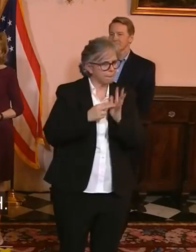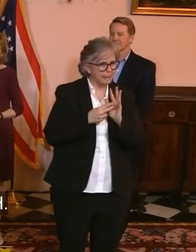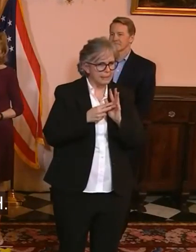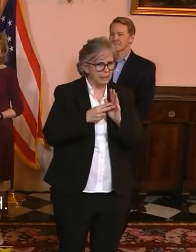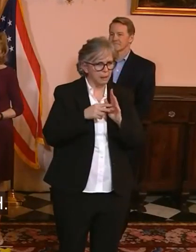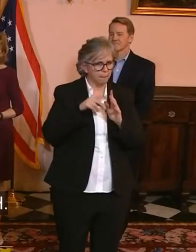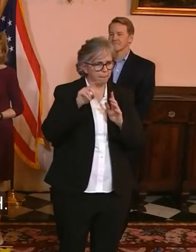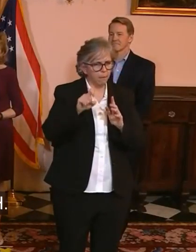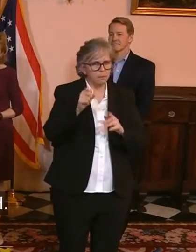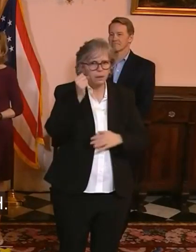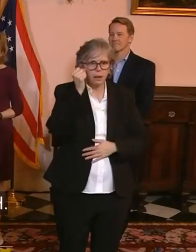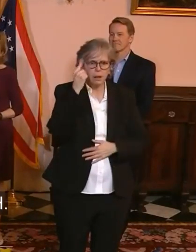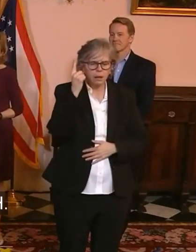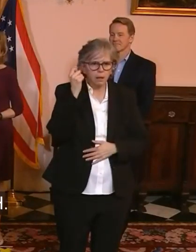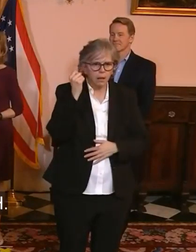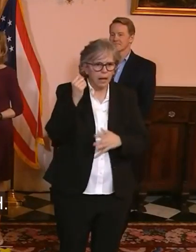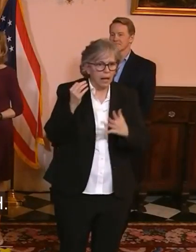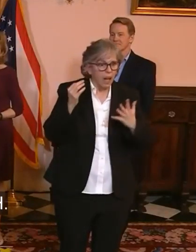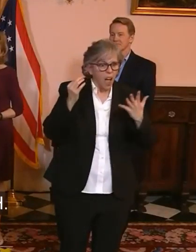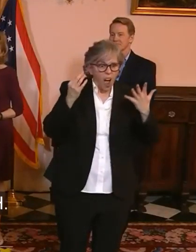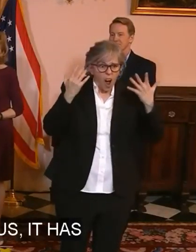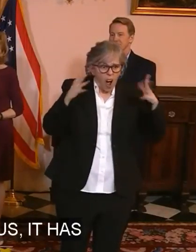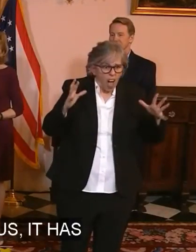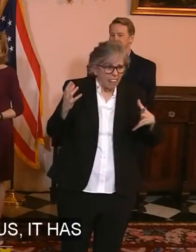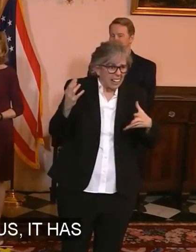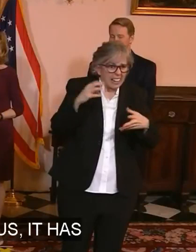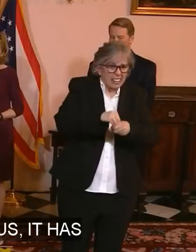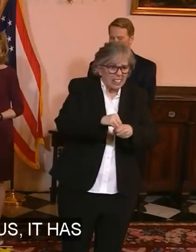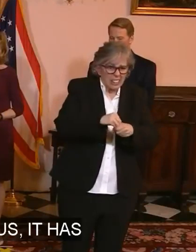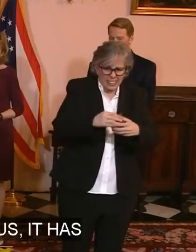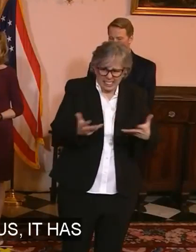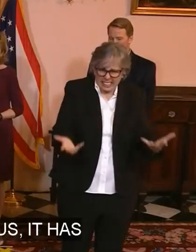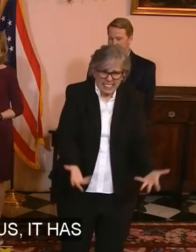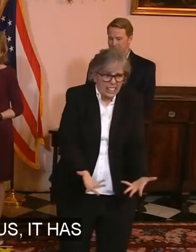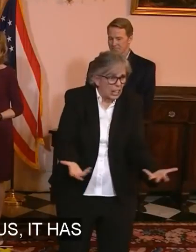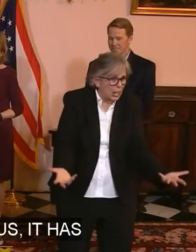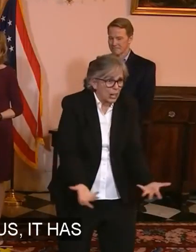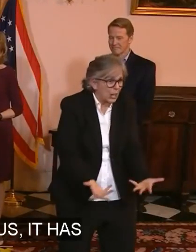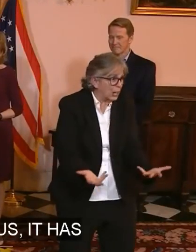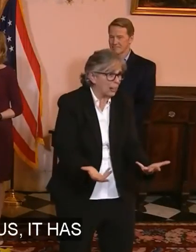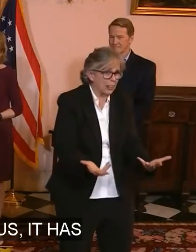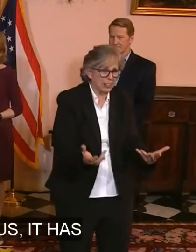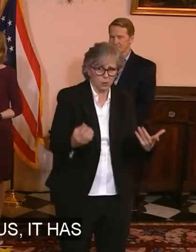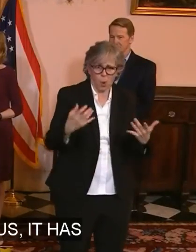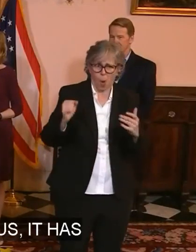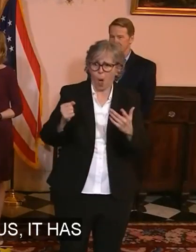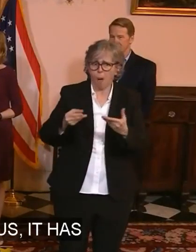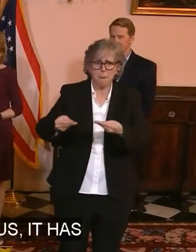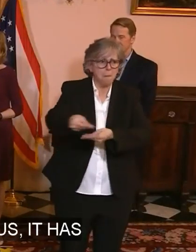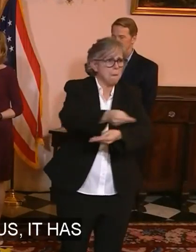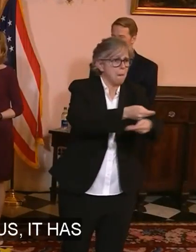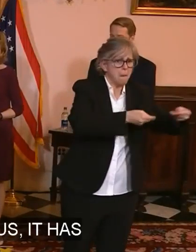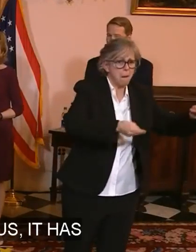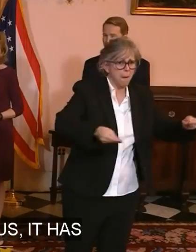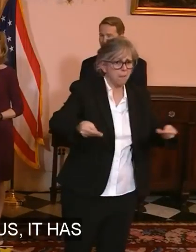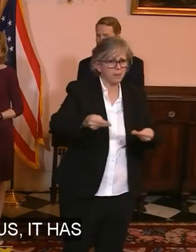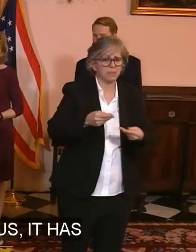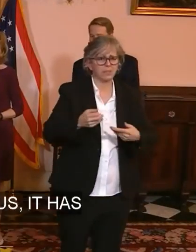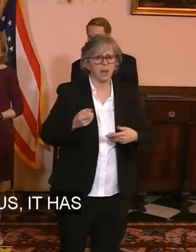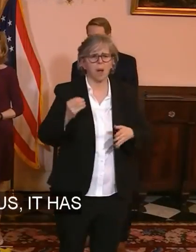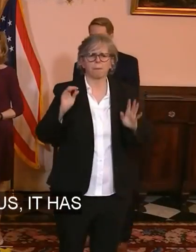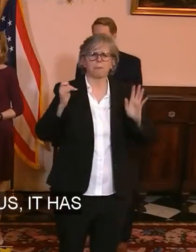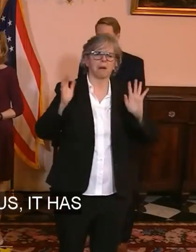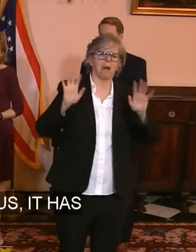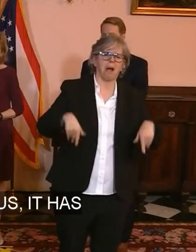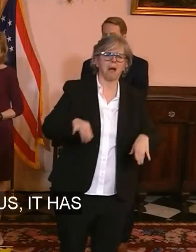and if we decide to allocate resources just based on number of cases, we'll be missing the mark. Because in Ohio, we will